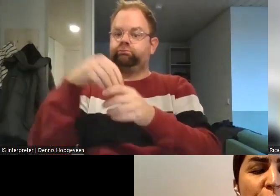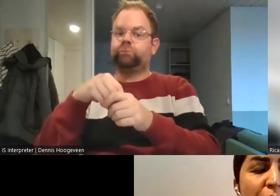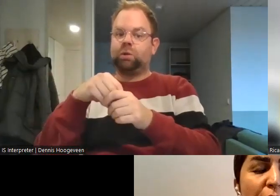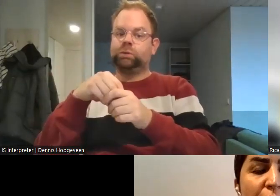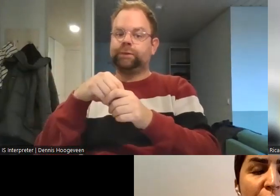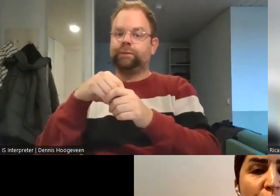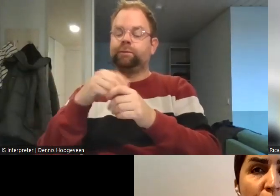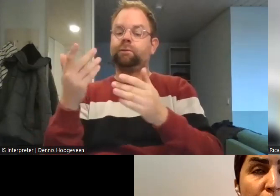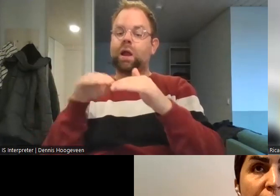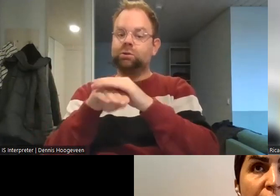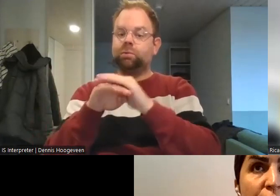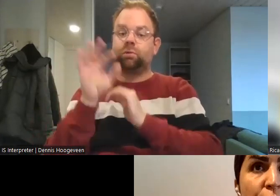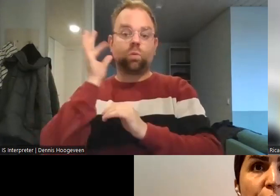to